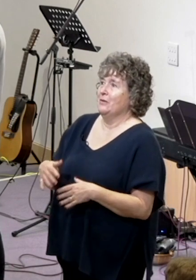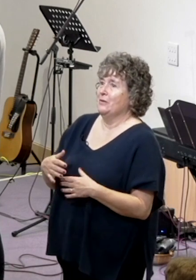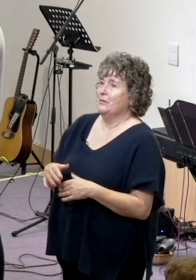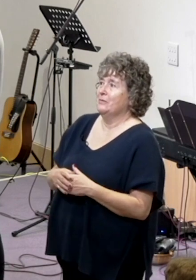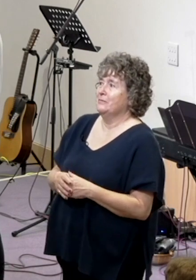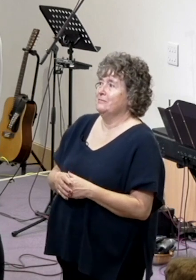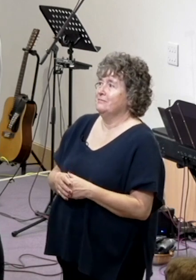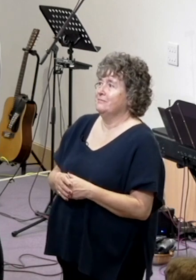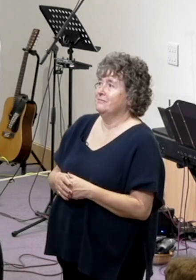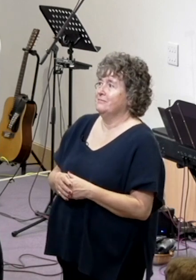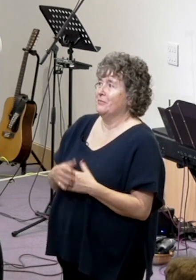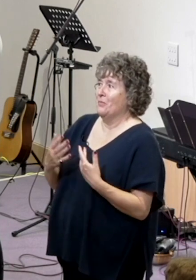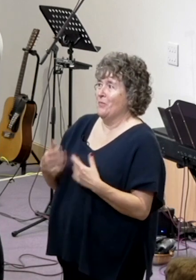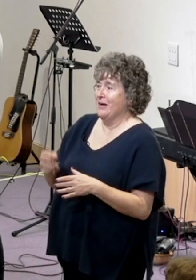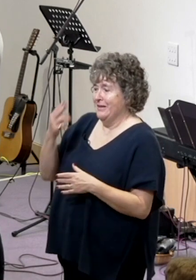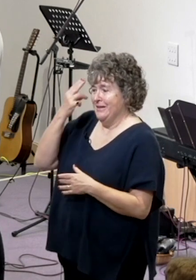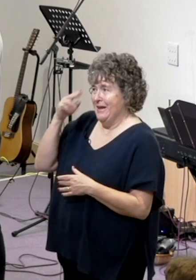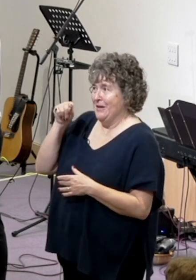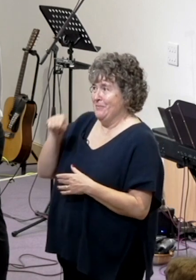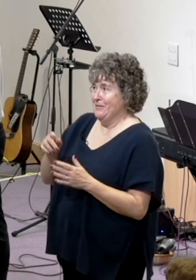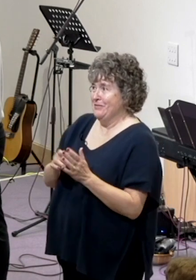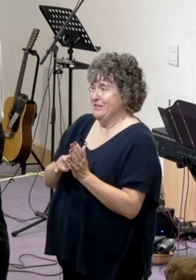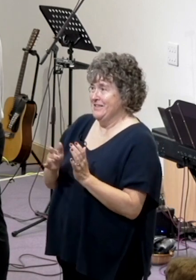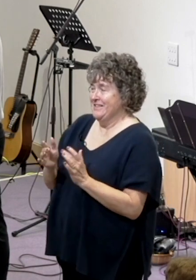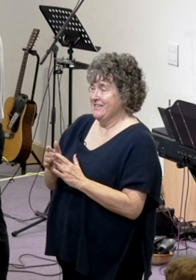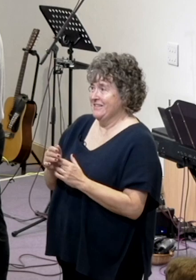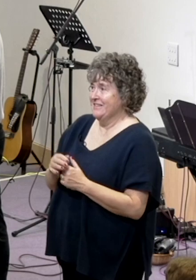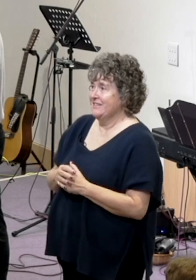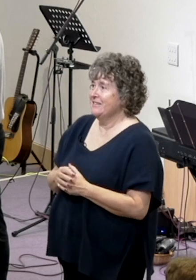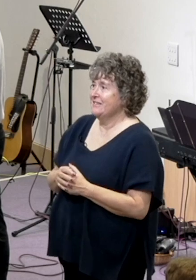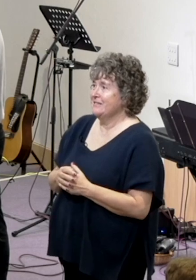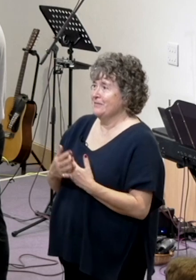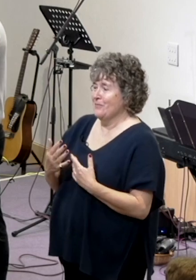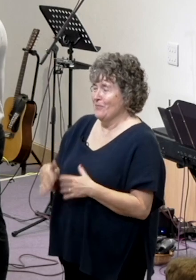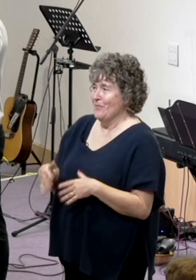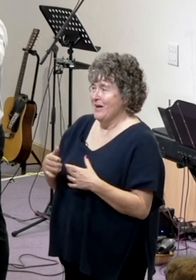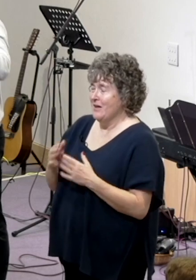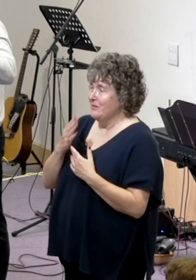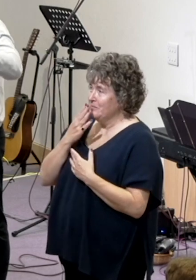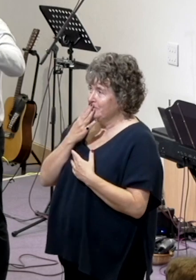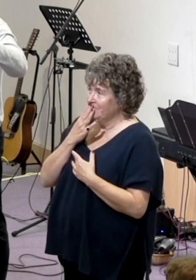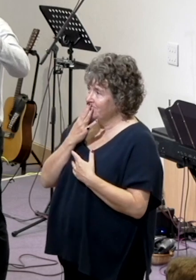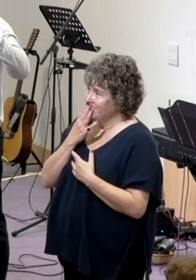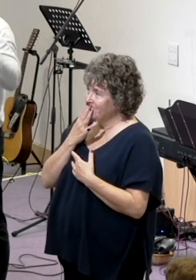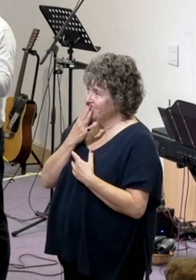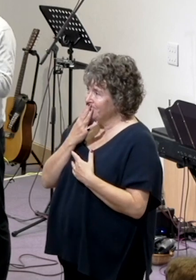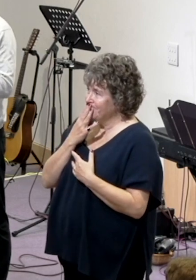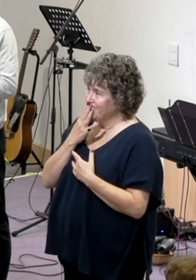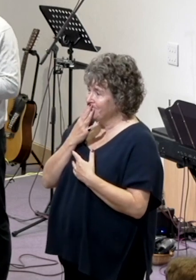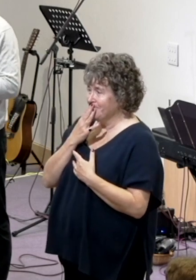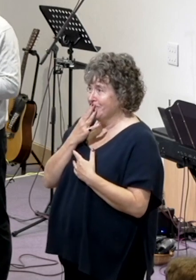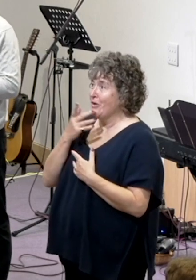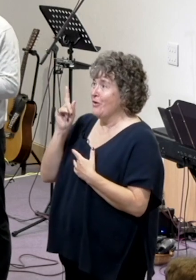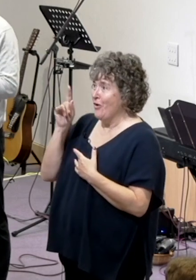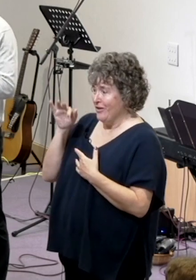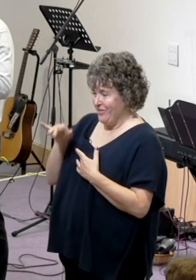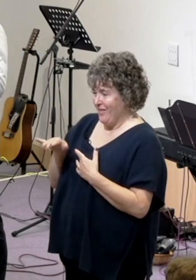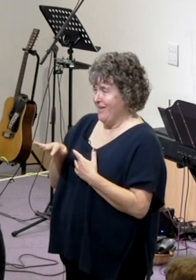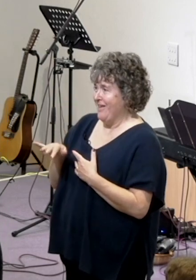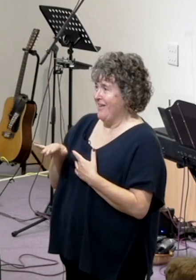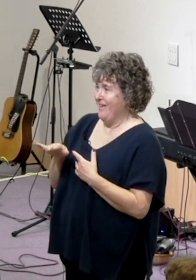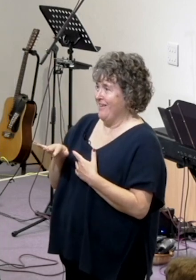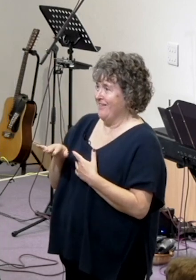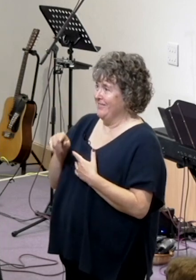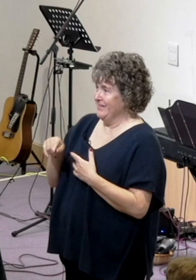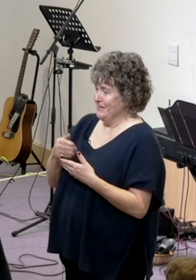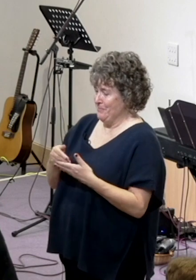is going to do things that only God can do. This baby is God come amongst us. And